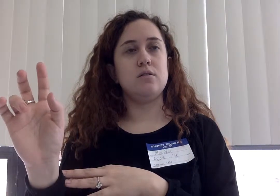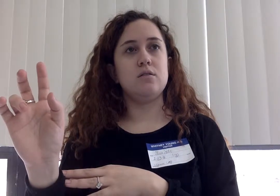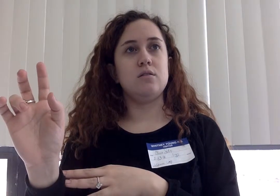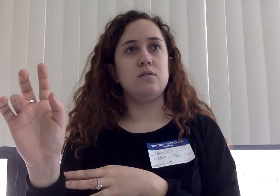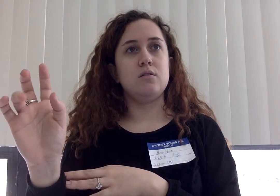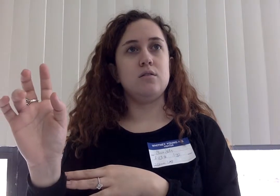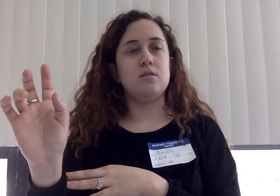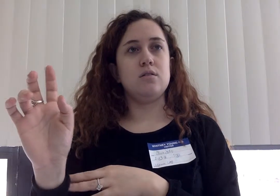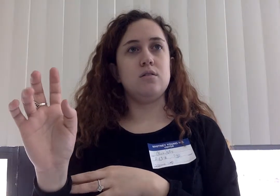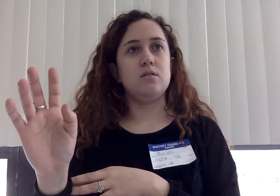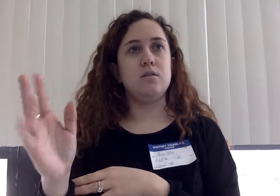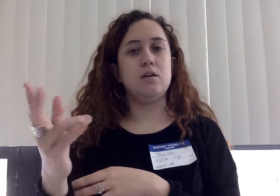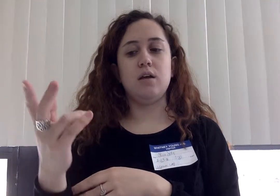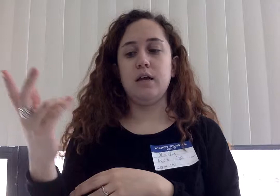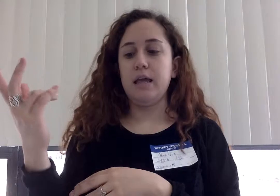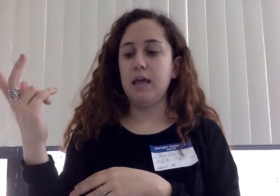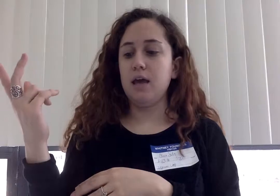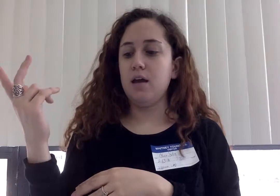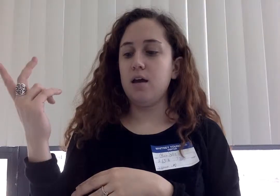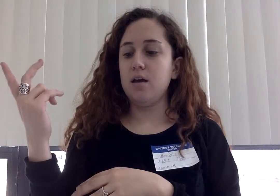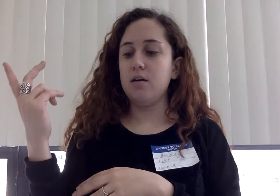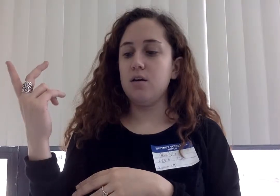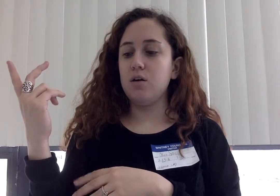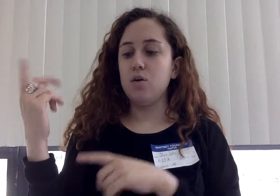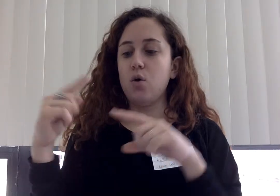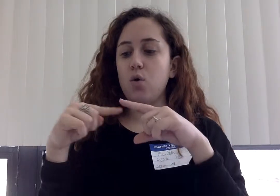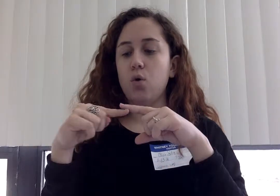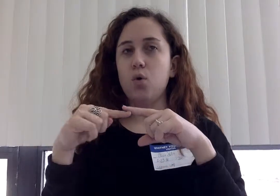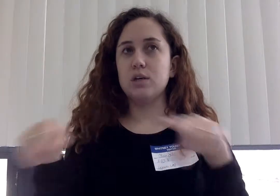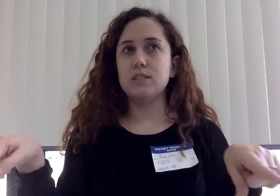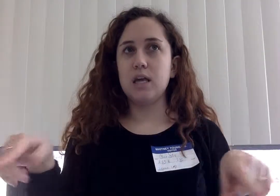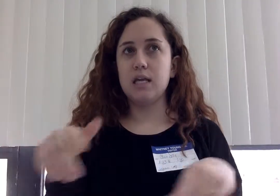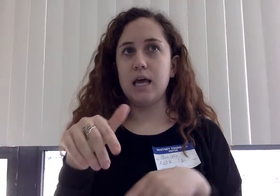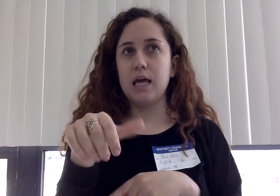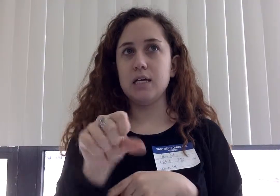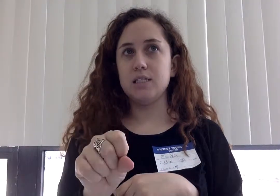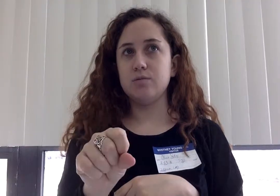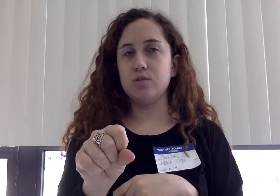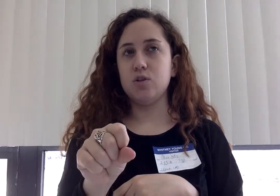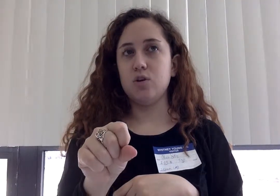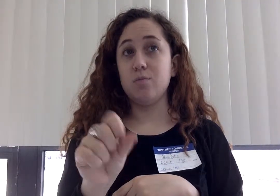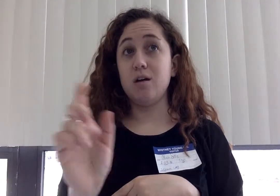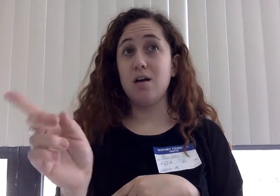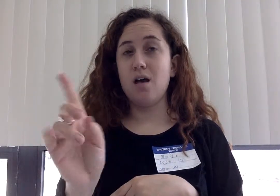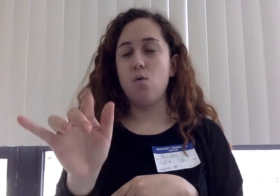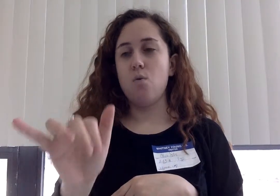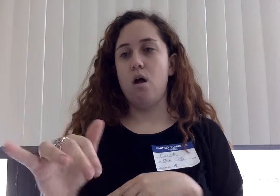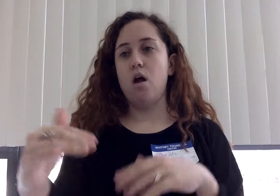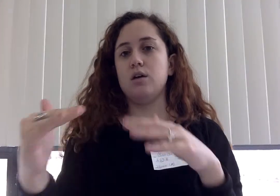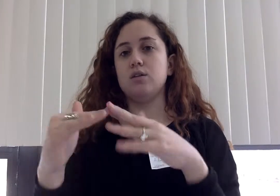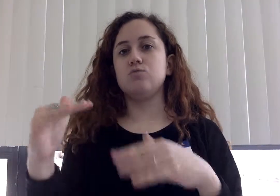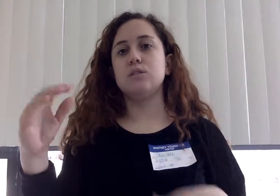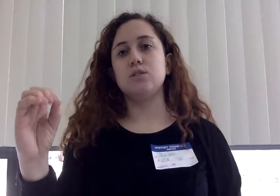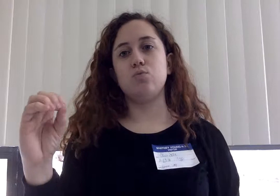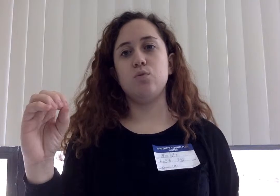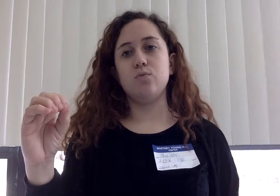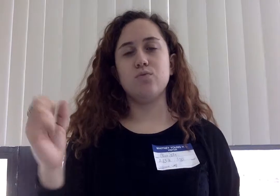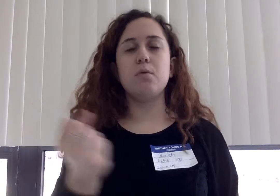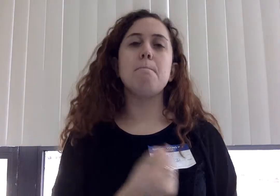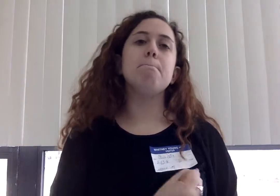and a horizontal asymptote at y equals 0. So there are many different possibilities for